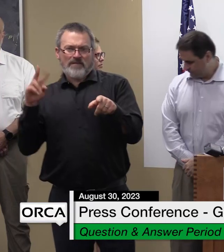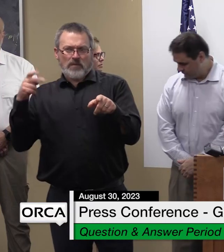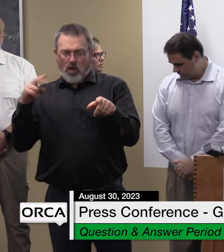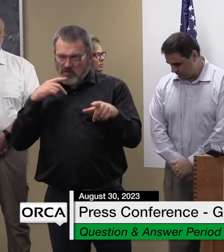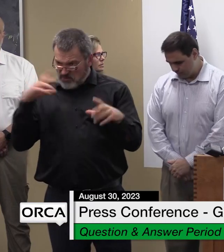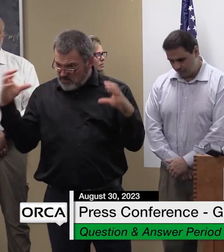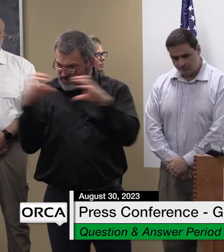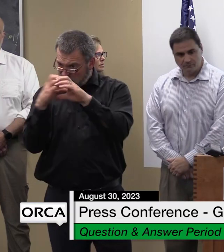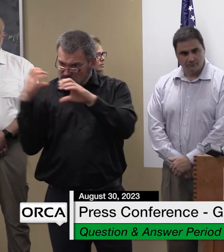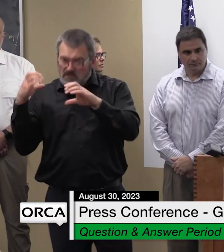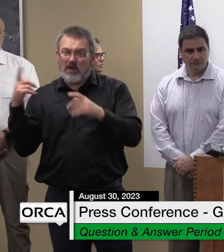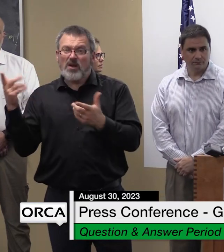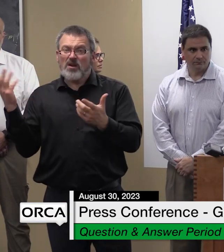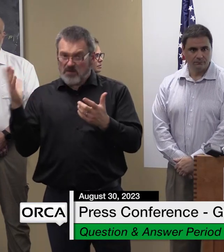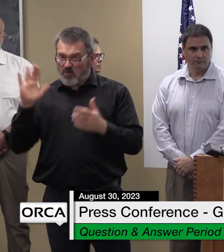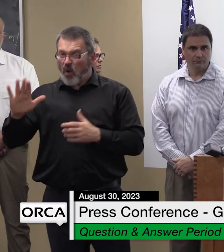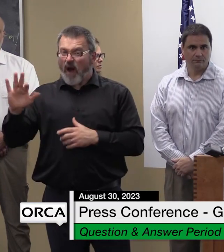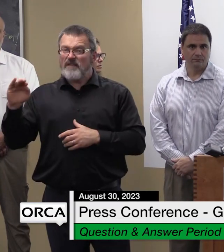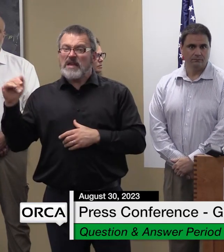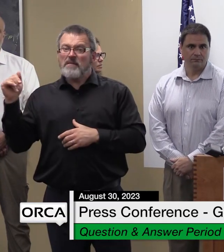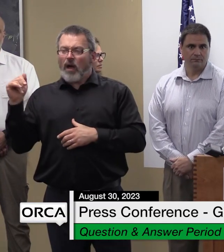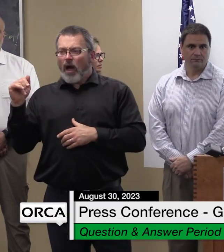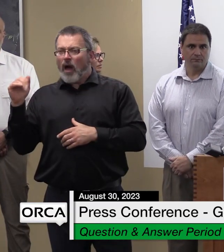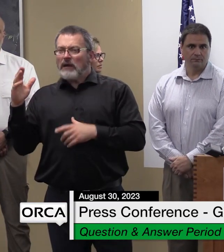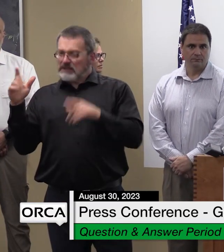sir. Mobile home units. Yes, sir.